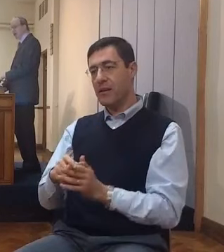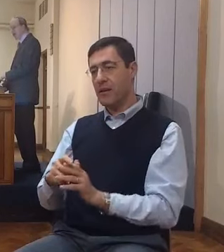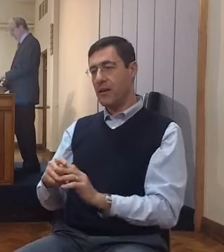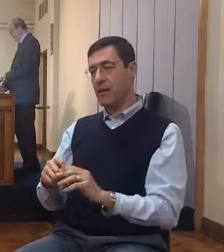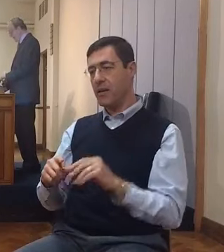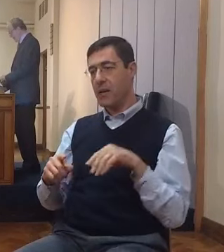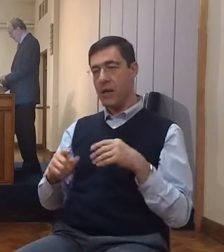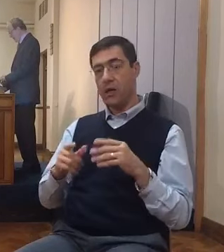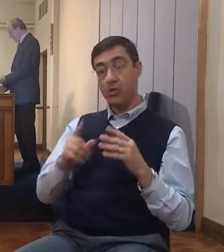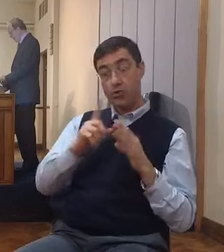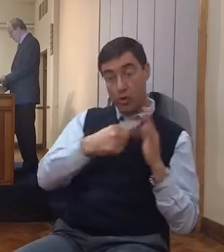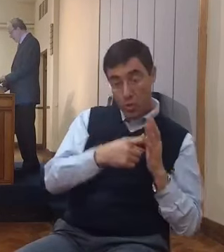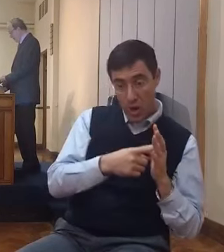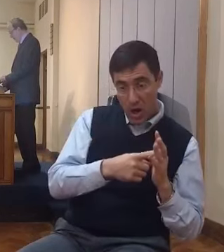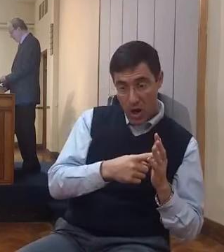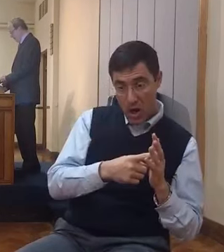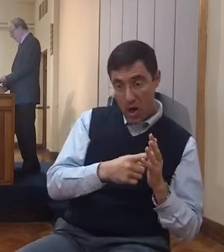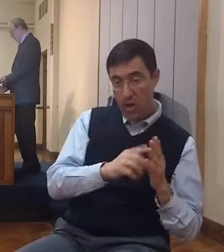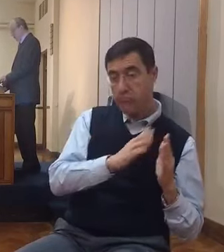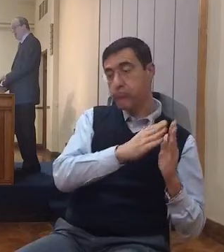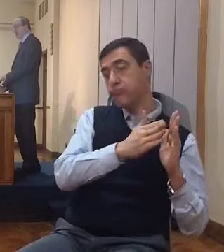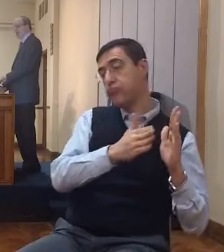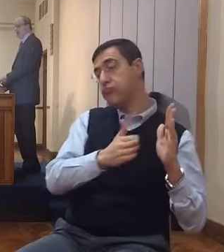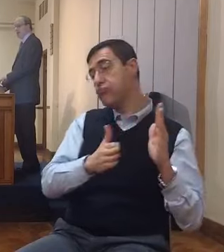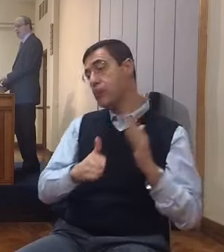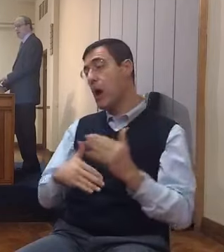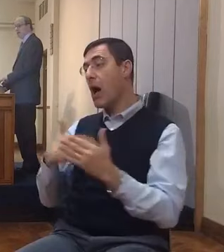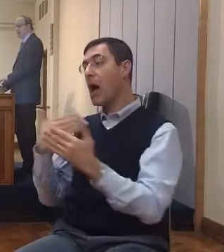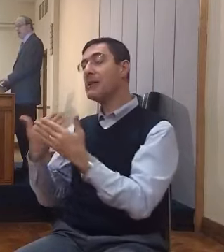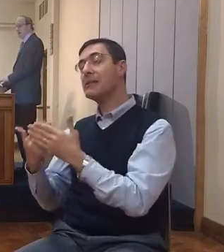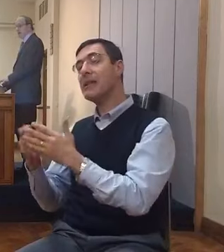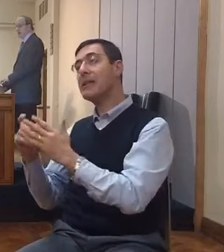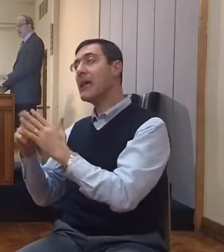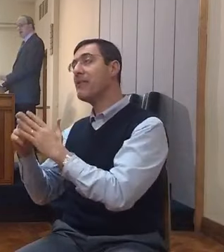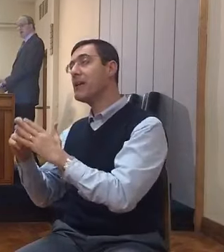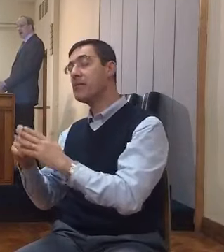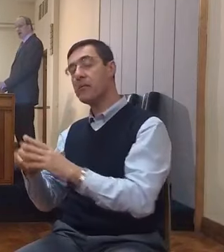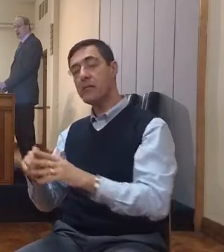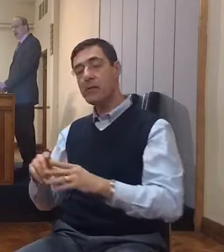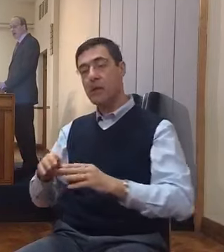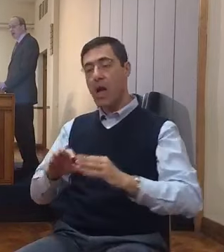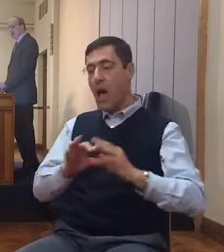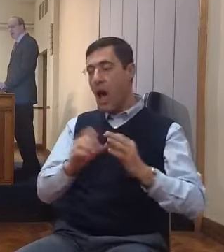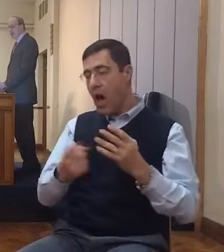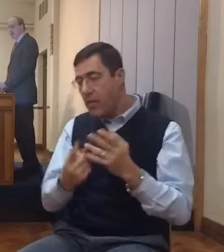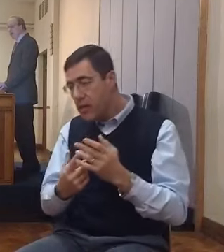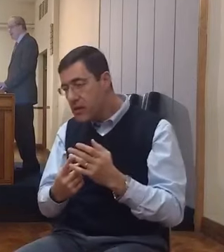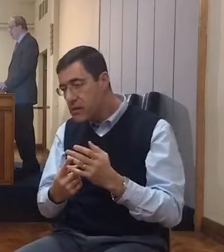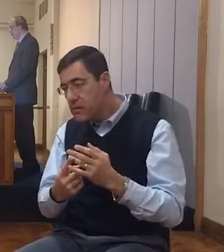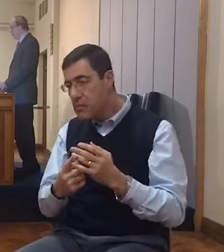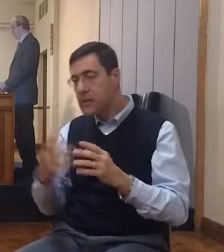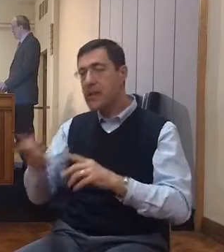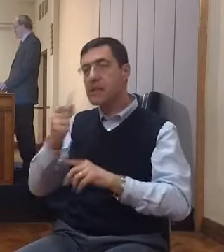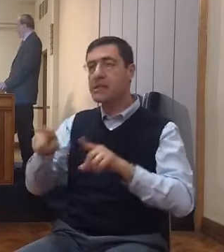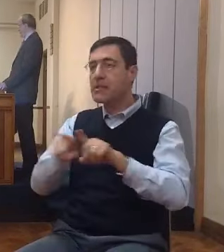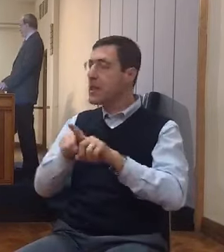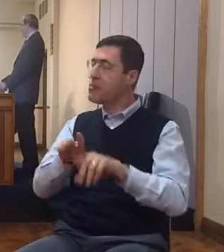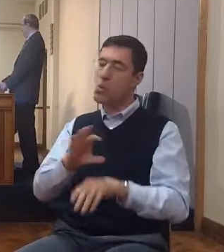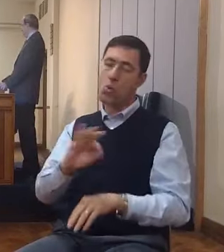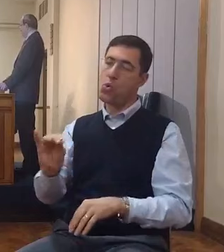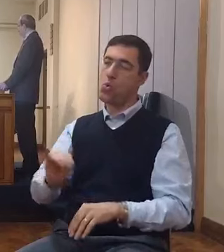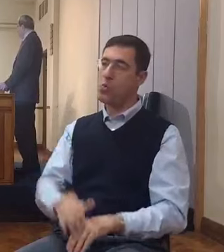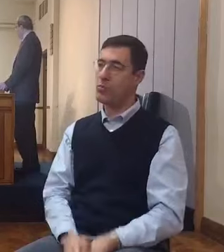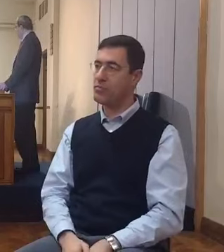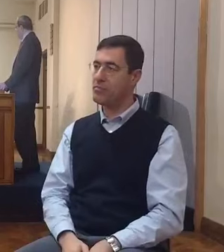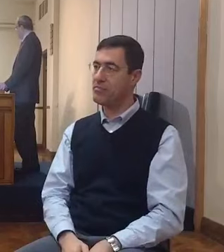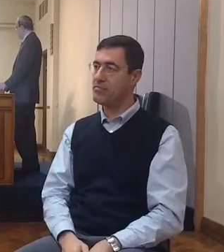And the key is complete obedience. But today, there are churches, and indeed a